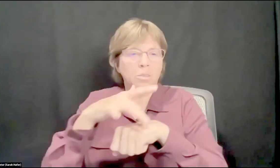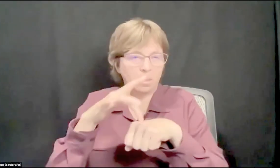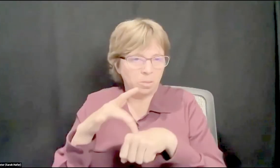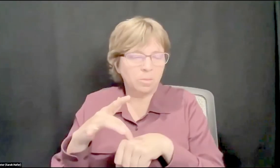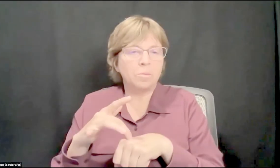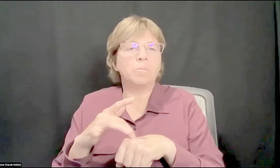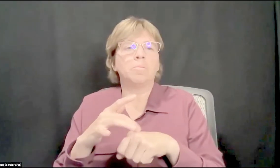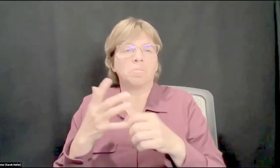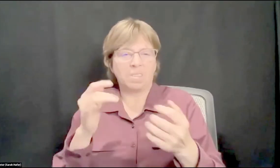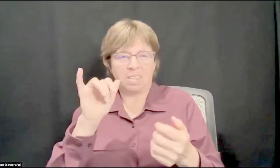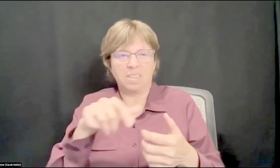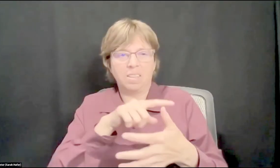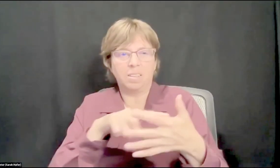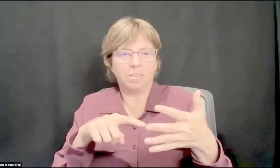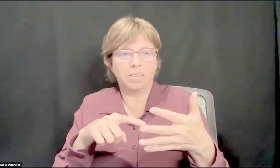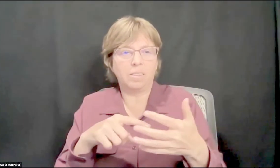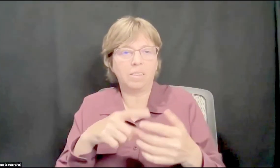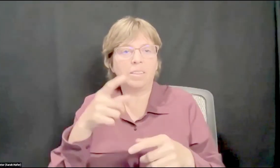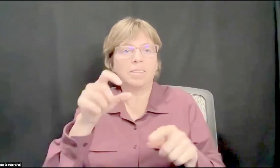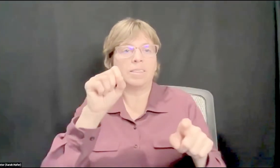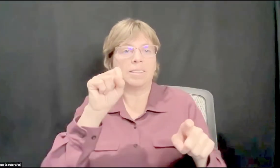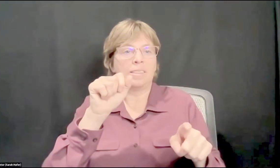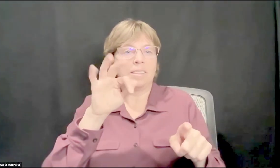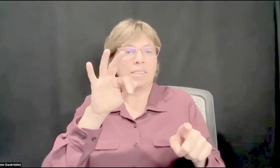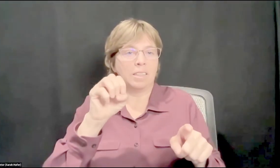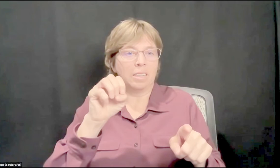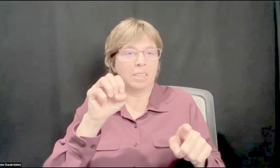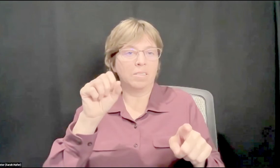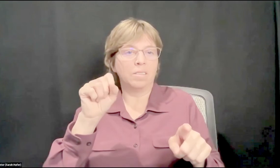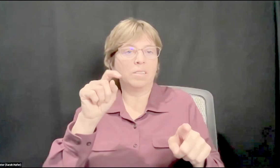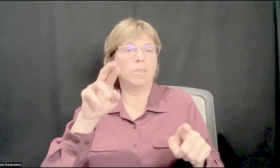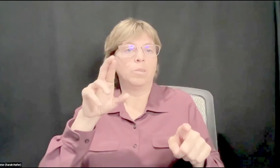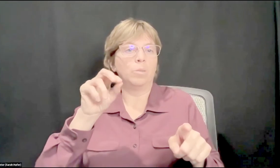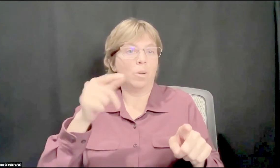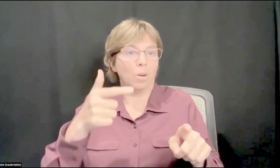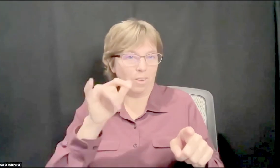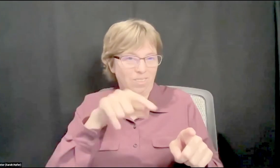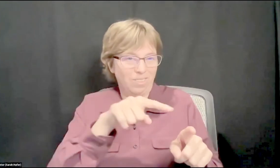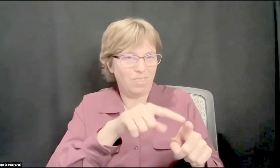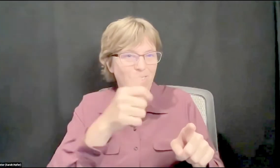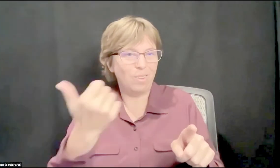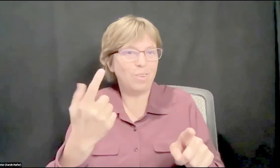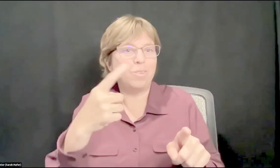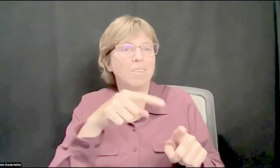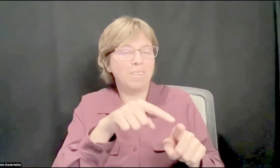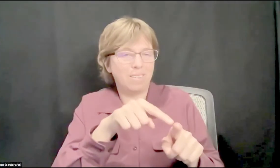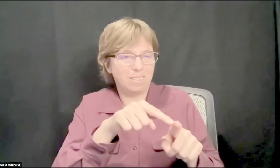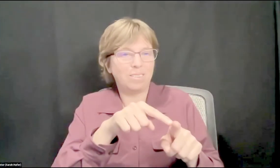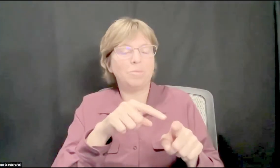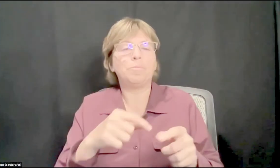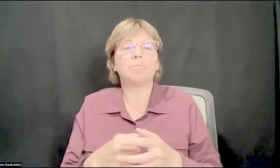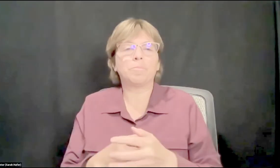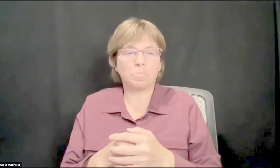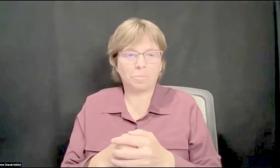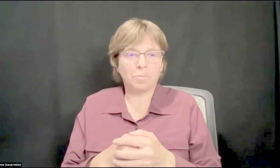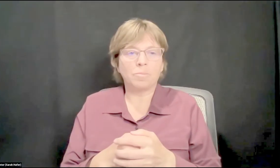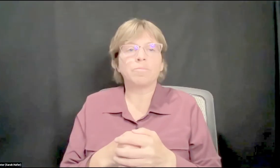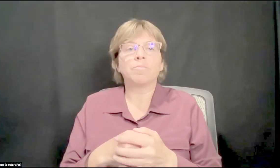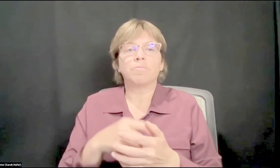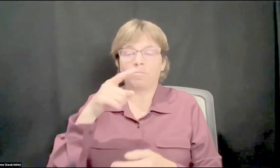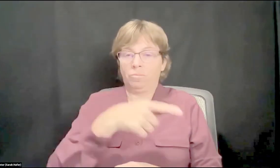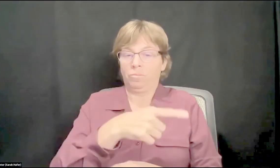safestrong.oregon.org website that also has some really good information. And we also have some things available in Spanish and